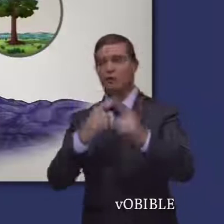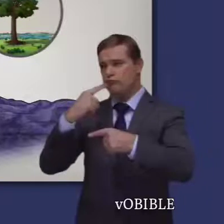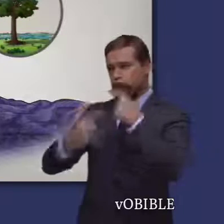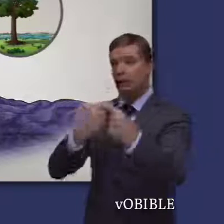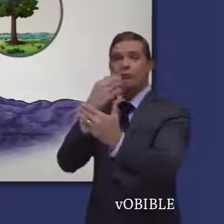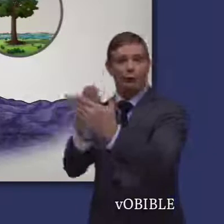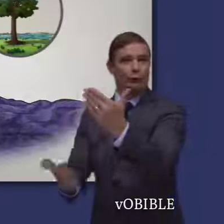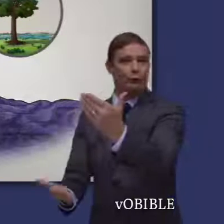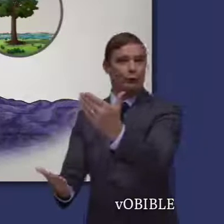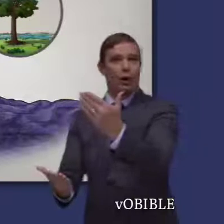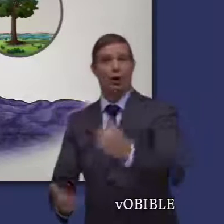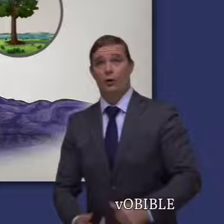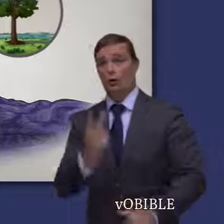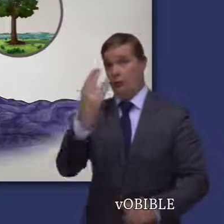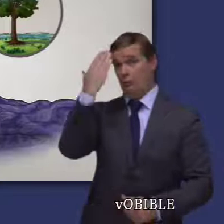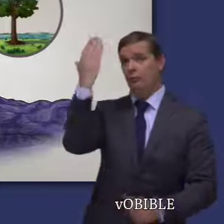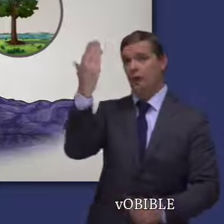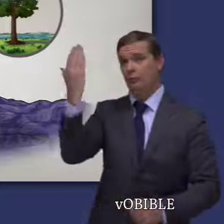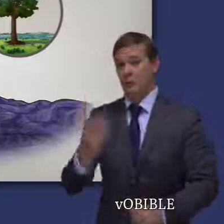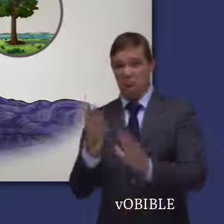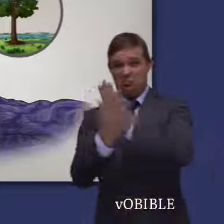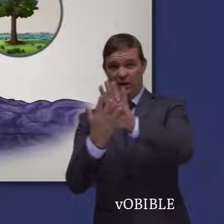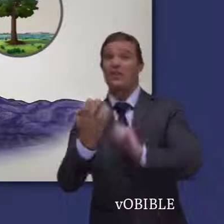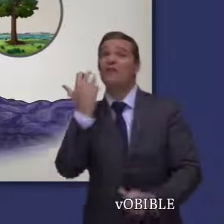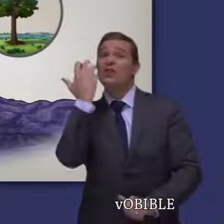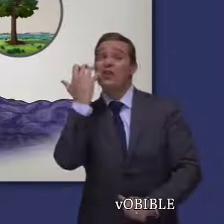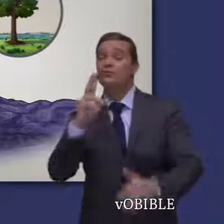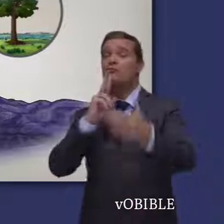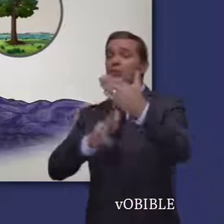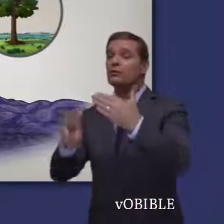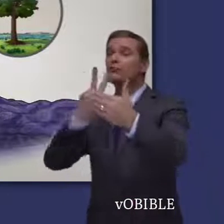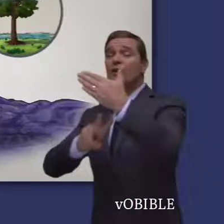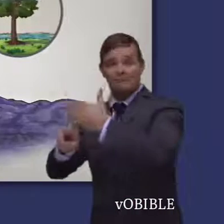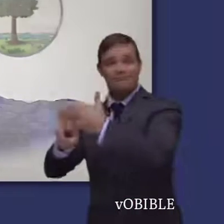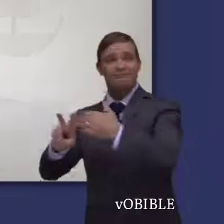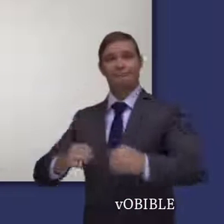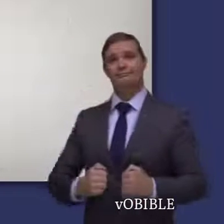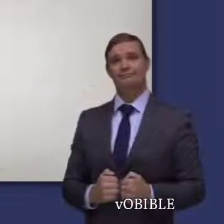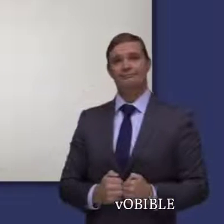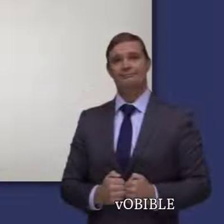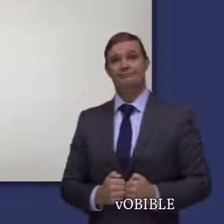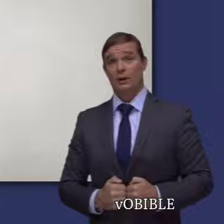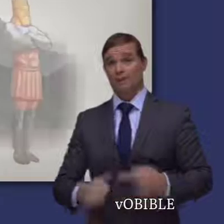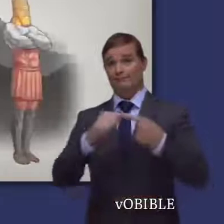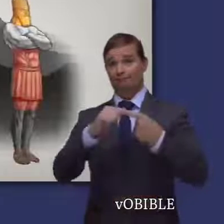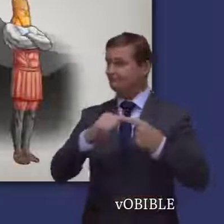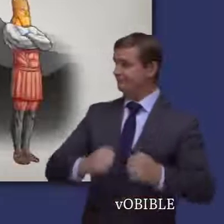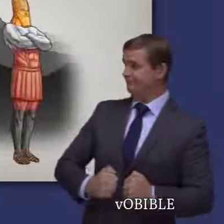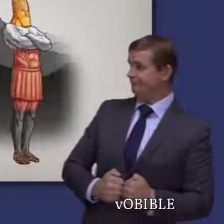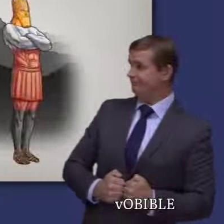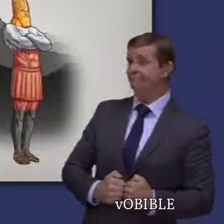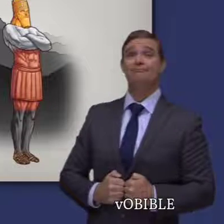dreams. Each of these divinely sent dreams has prophetic significance. The first dream is of